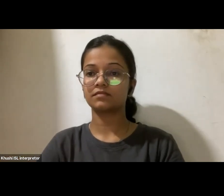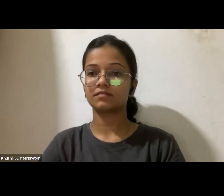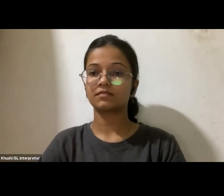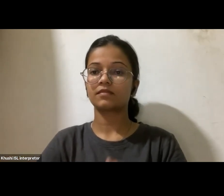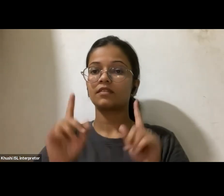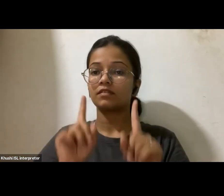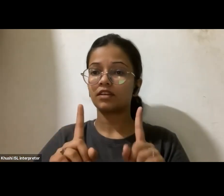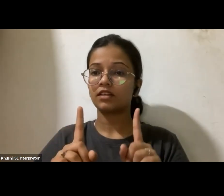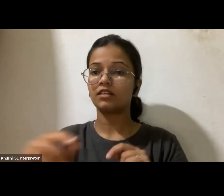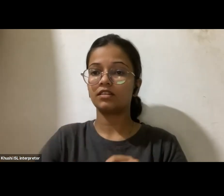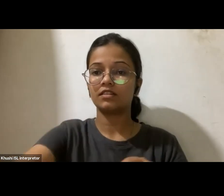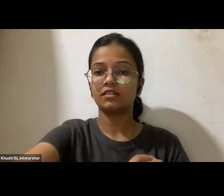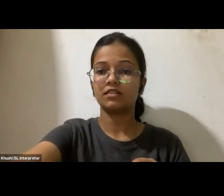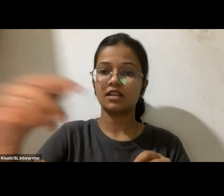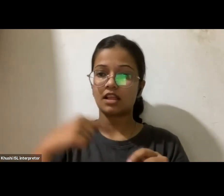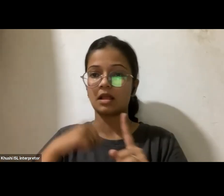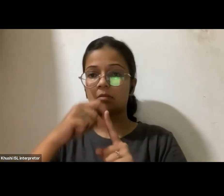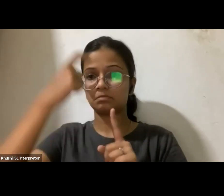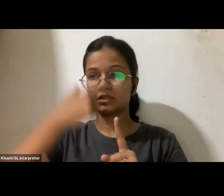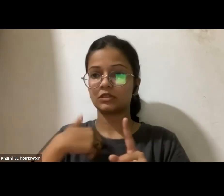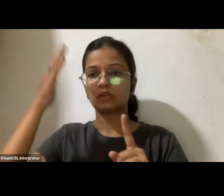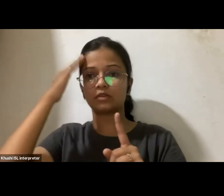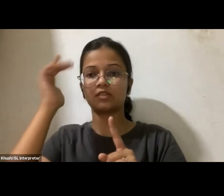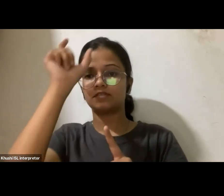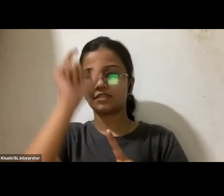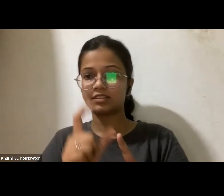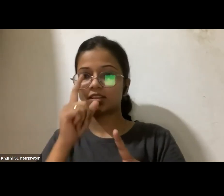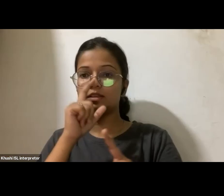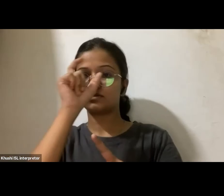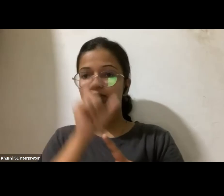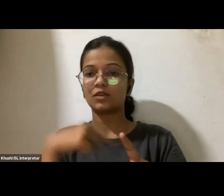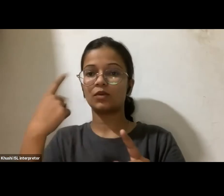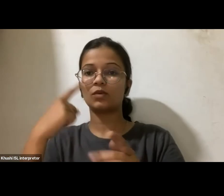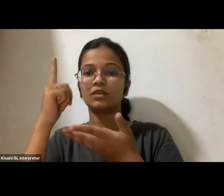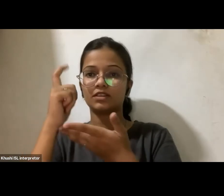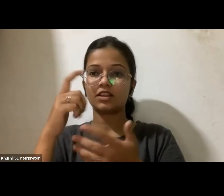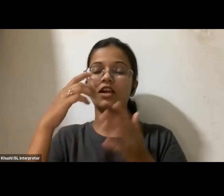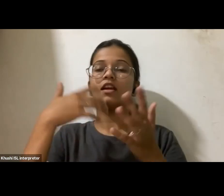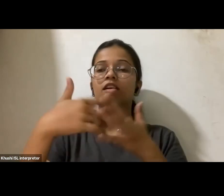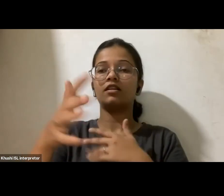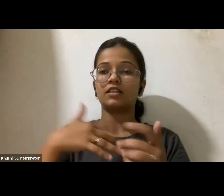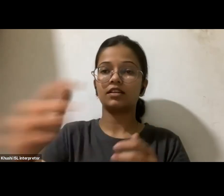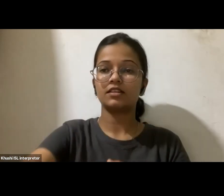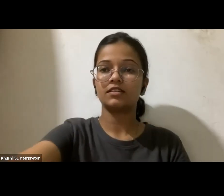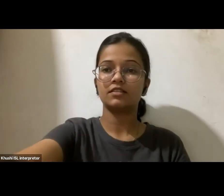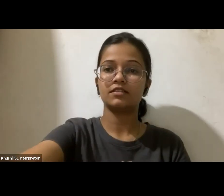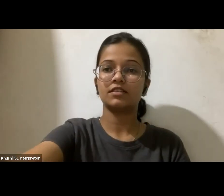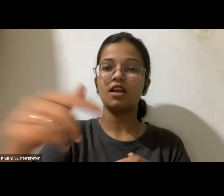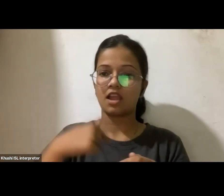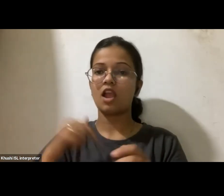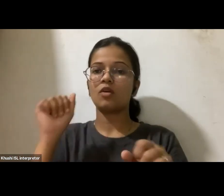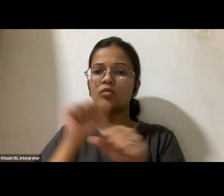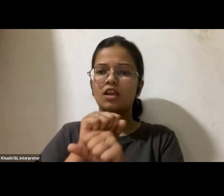Well, I personally know of one person who was doing studio photography. I worked with